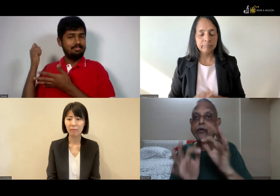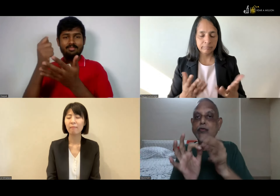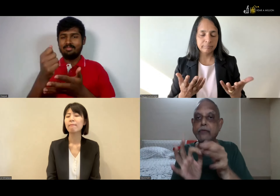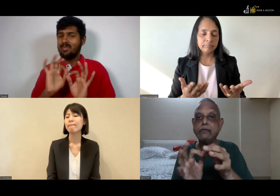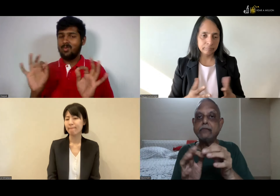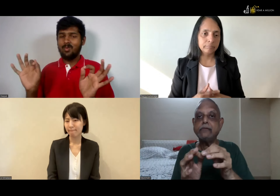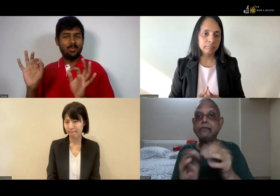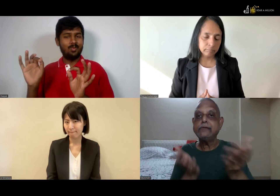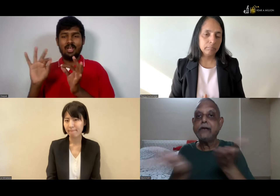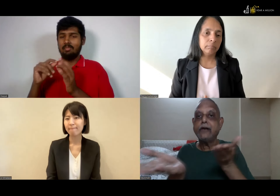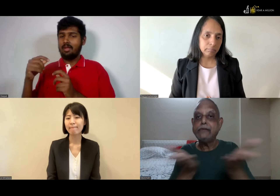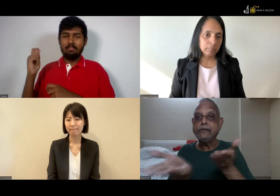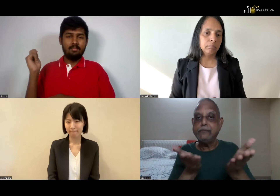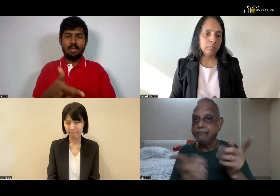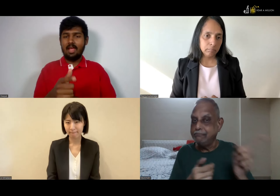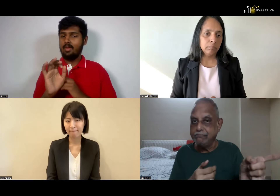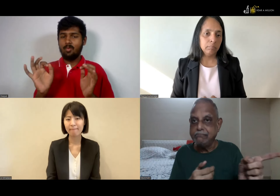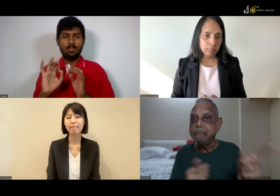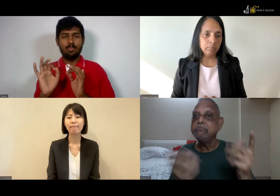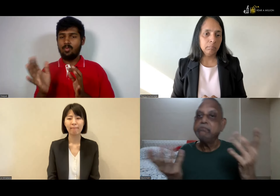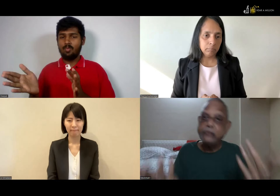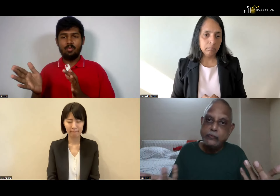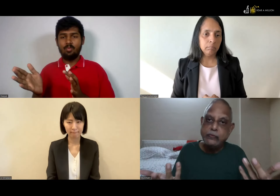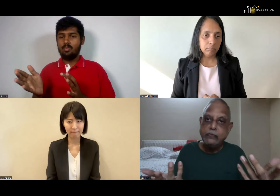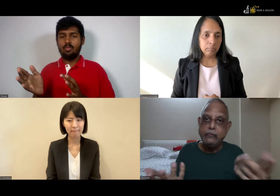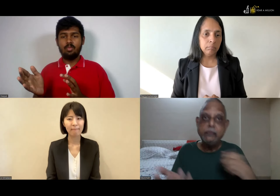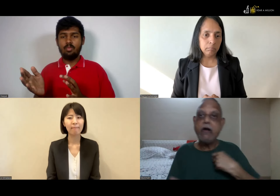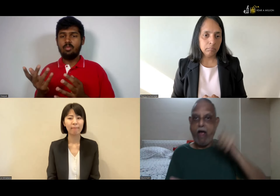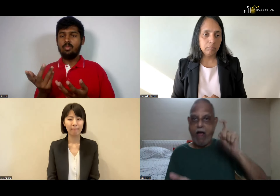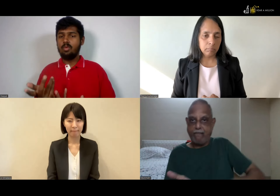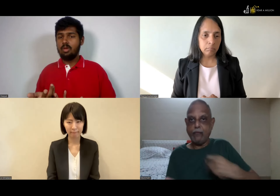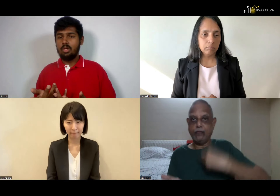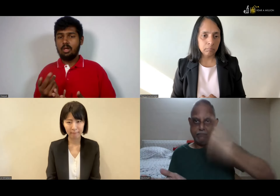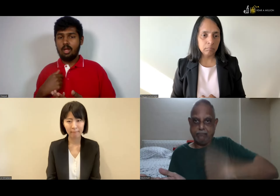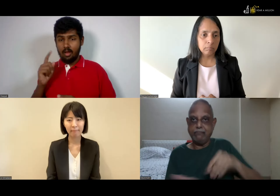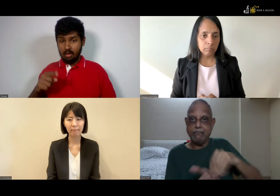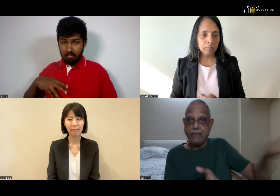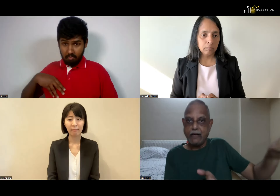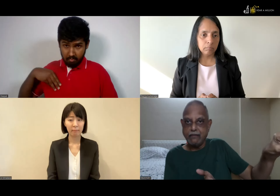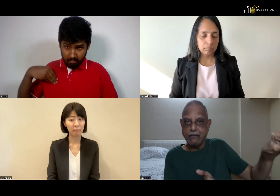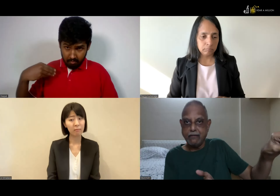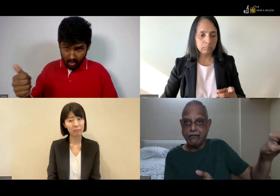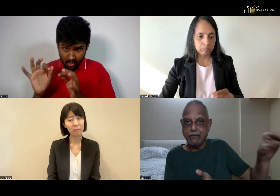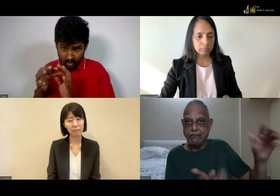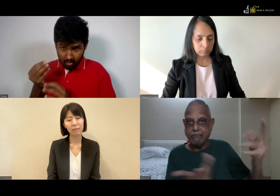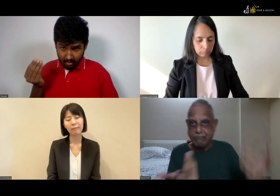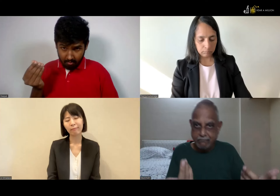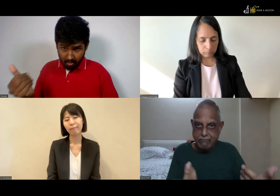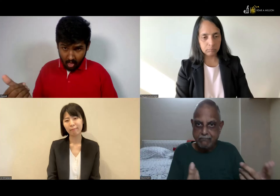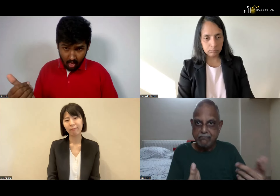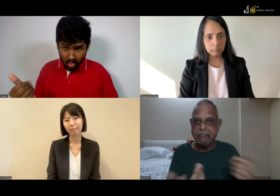they who's going to pay the interpreter? They, of course, they don't want to pay the interpreting service, and I as a person have to pay the